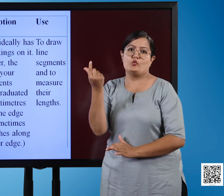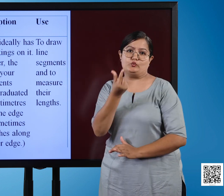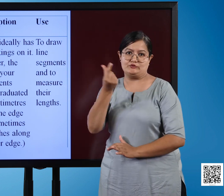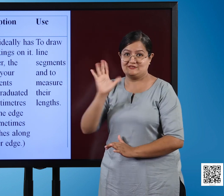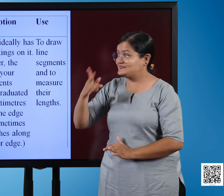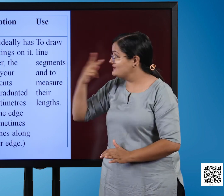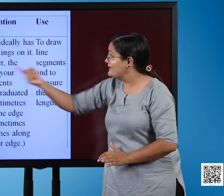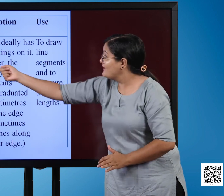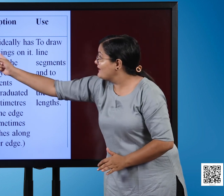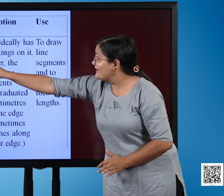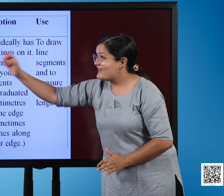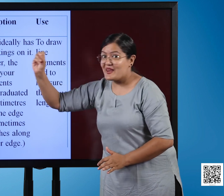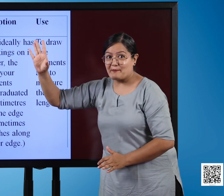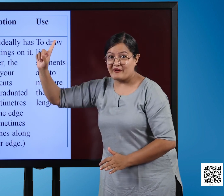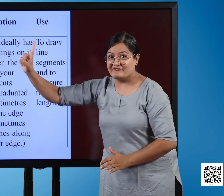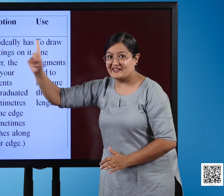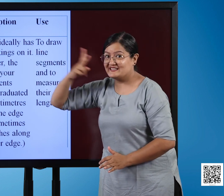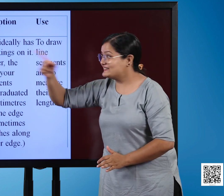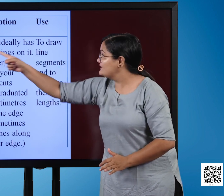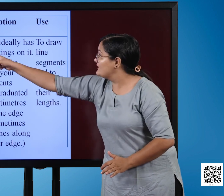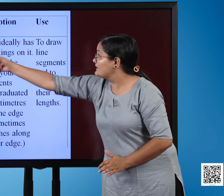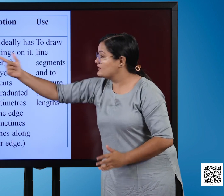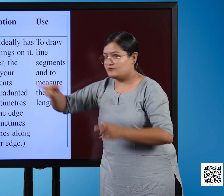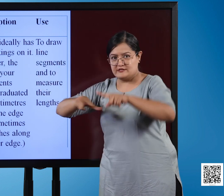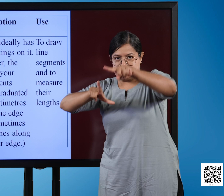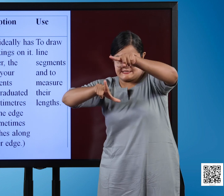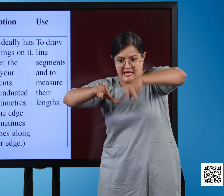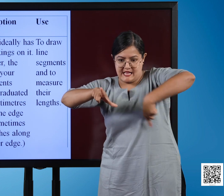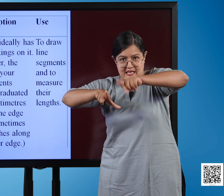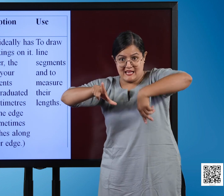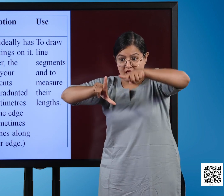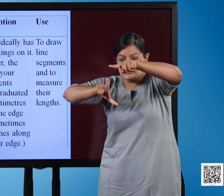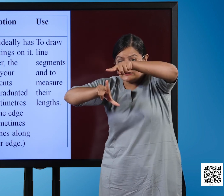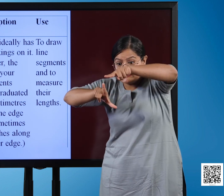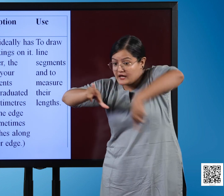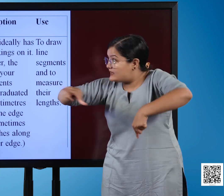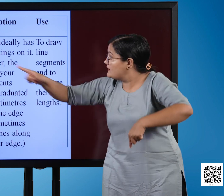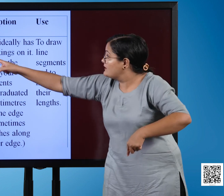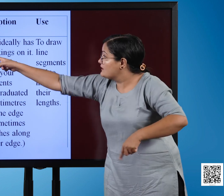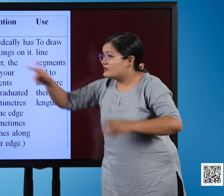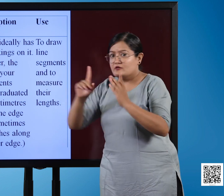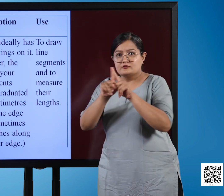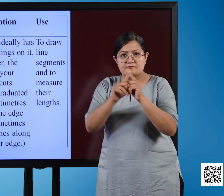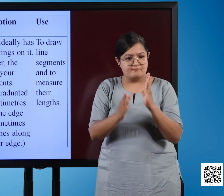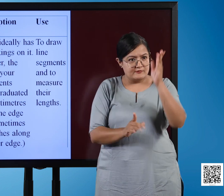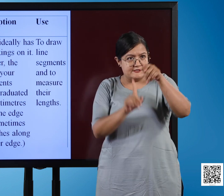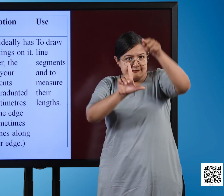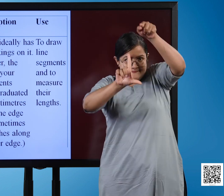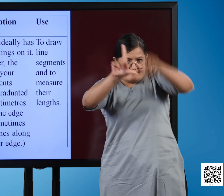and figure. Column 3, description, and column 4, use. 1. The ruler or the